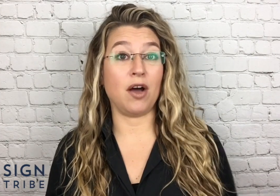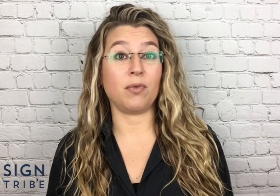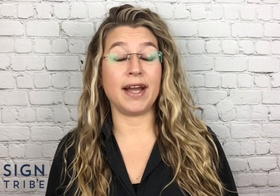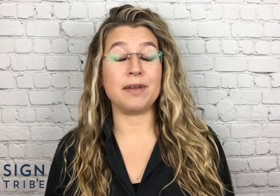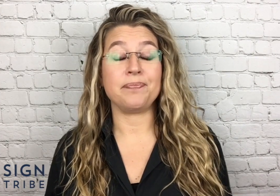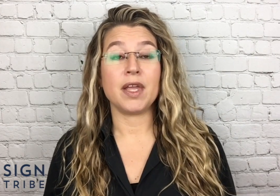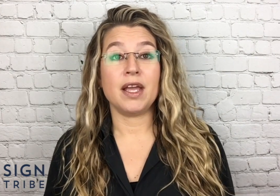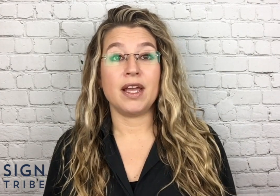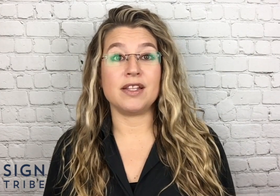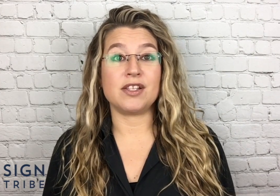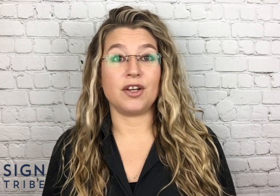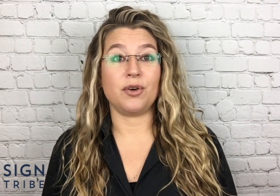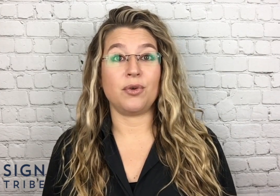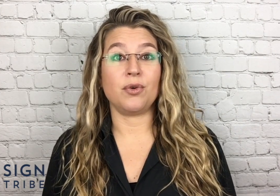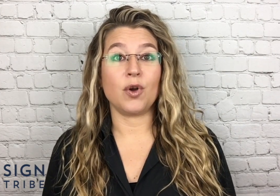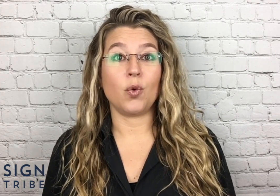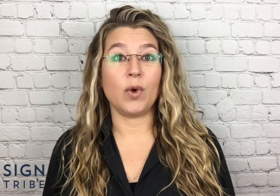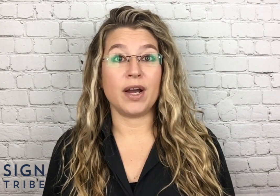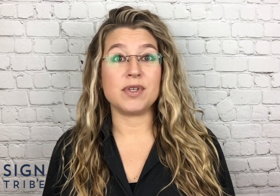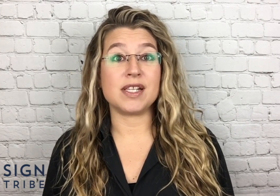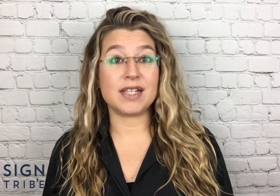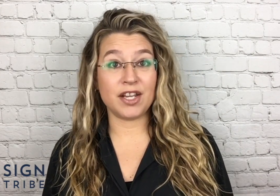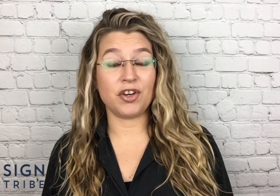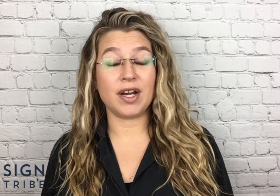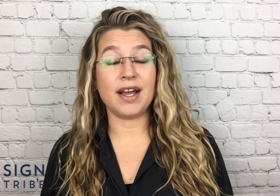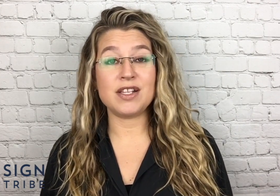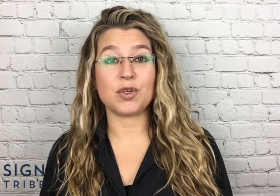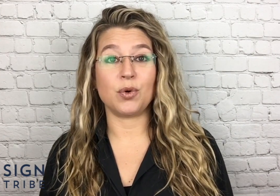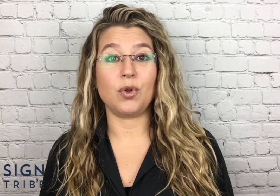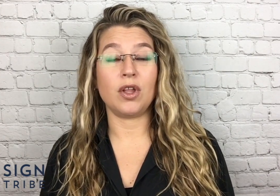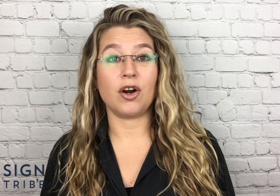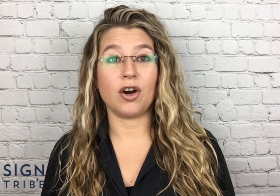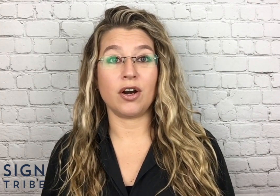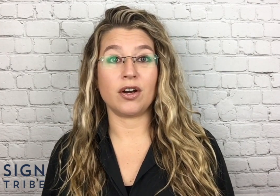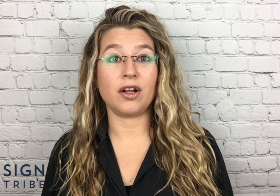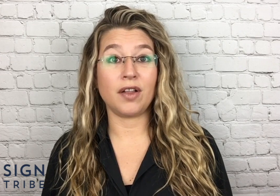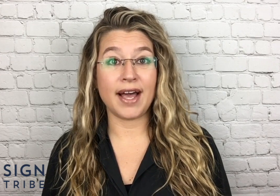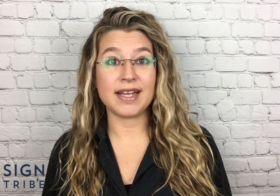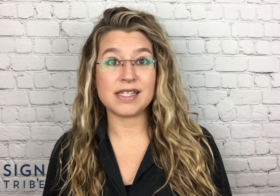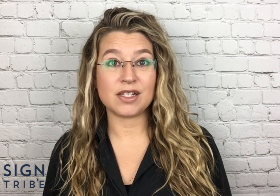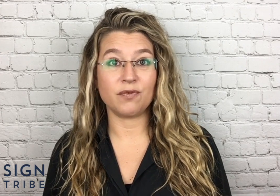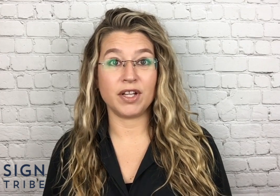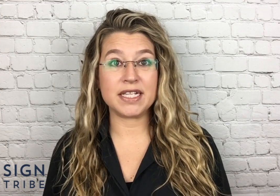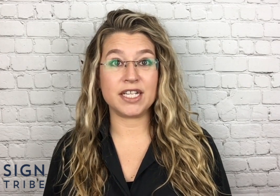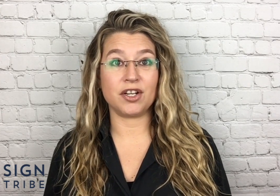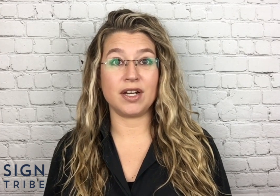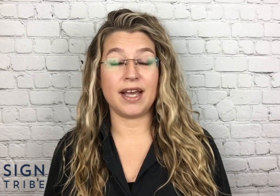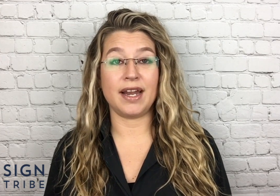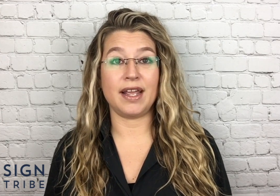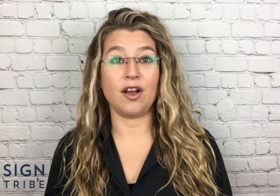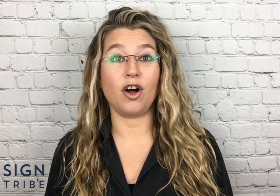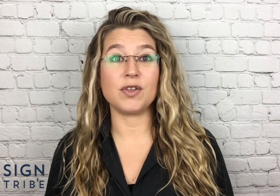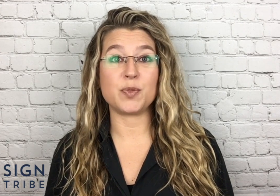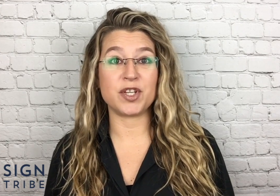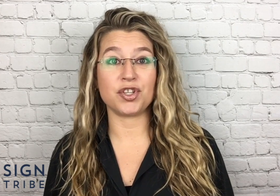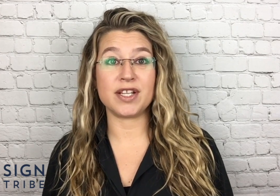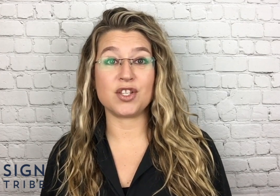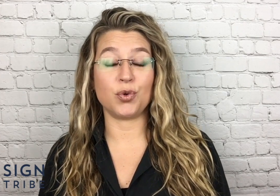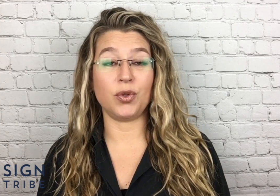right? And so when I was a senior in high school, our class volunteered at a all special ed school here